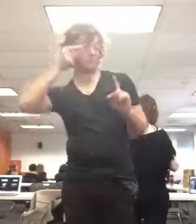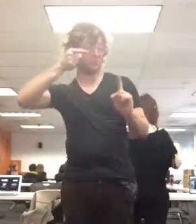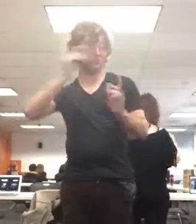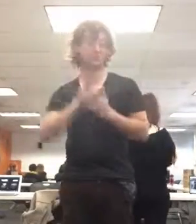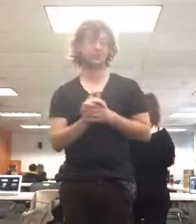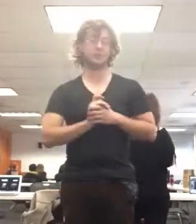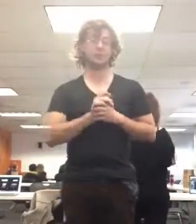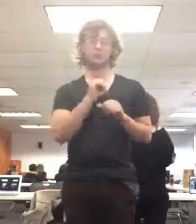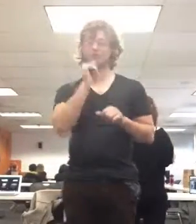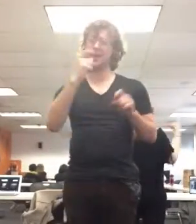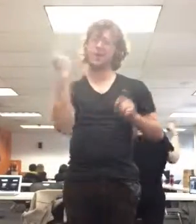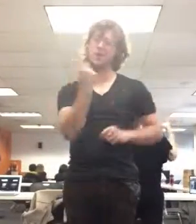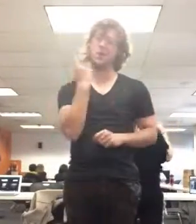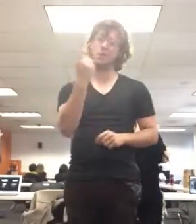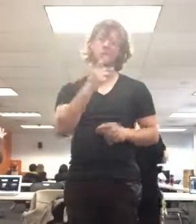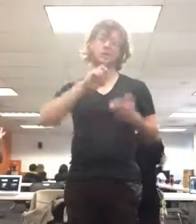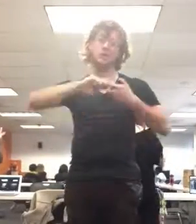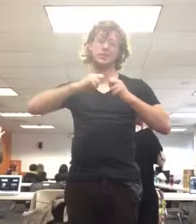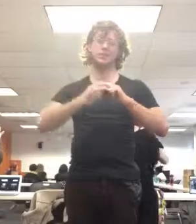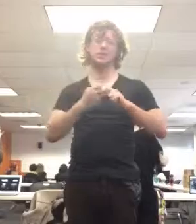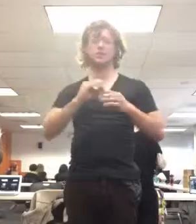always correct everything, and then sometimes we get bad habits.